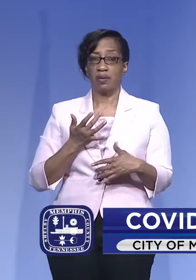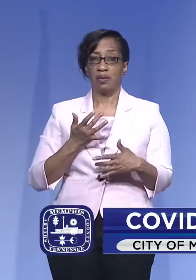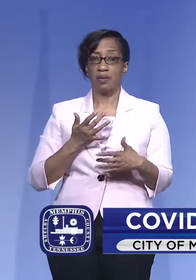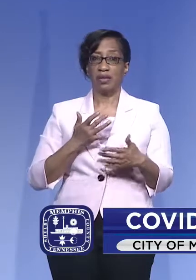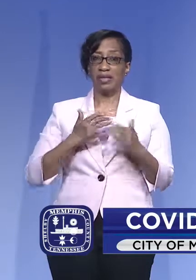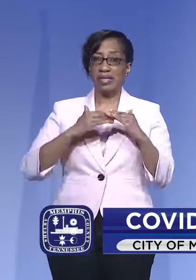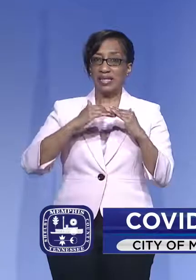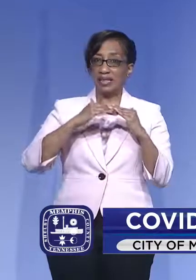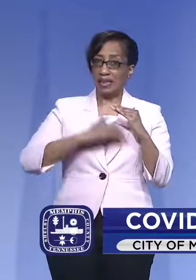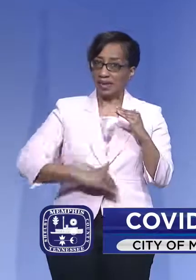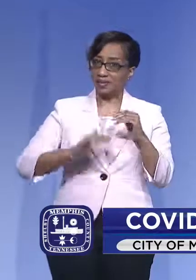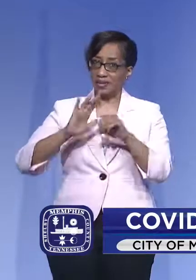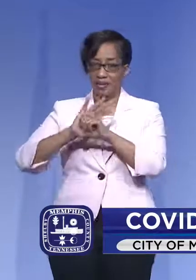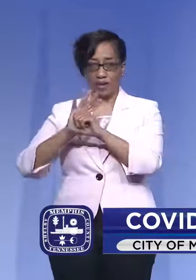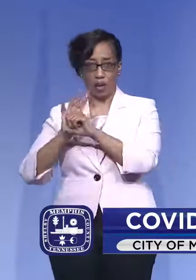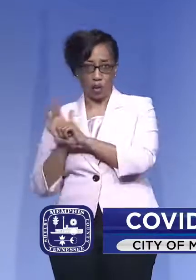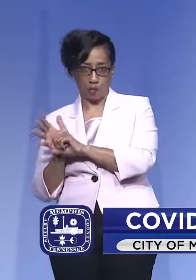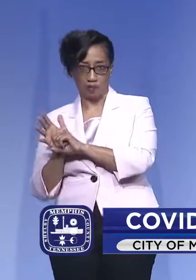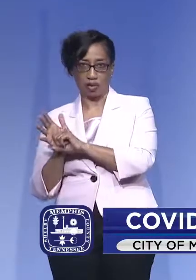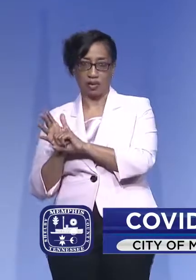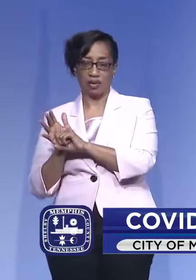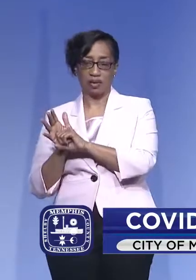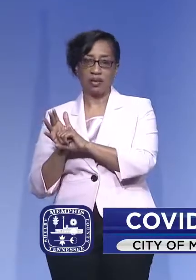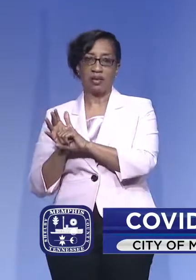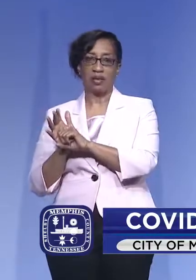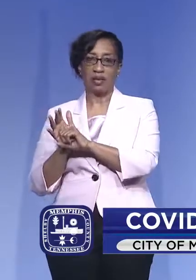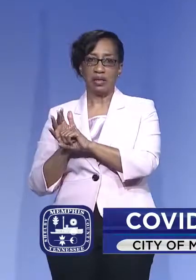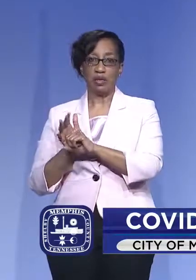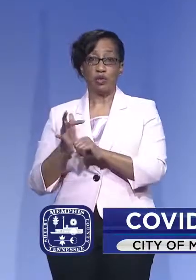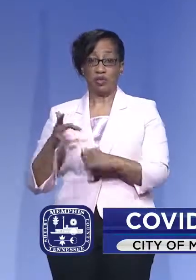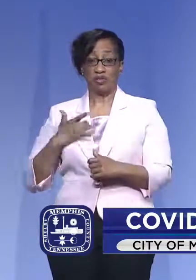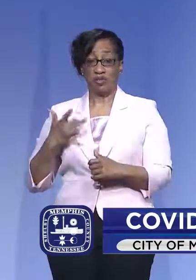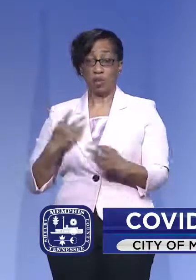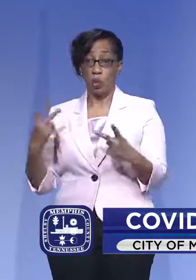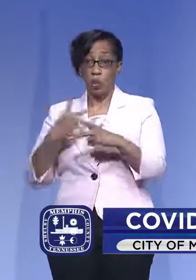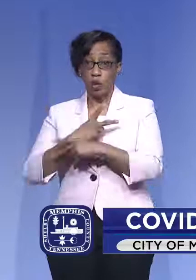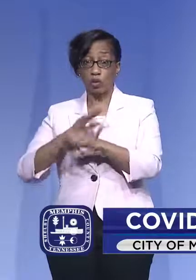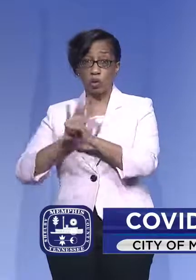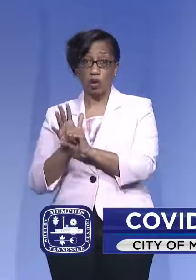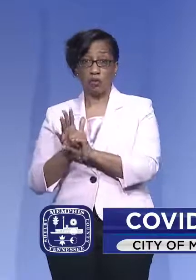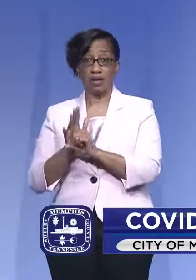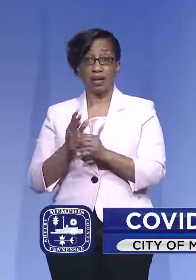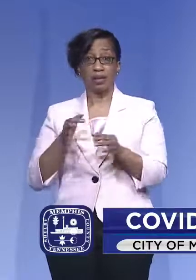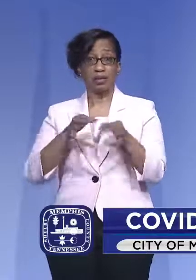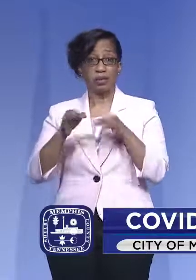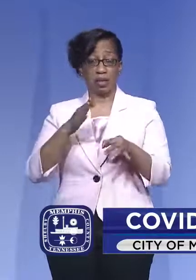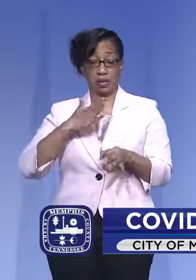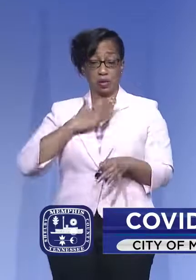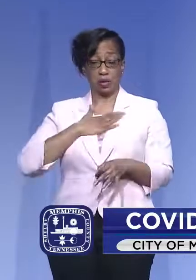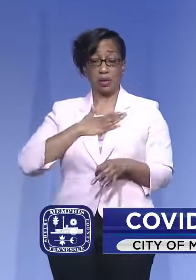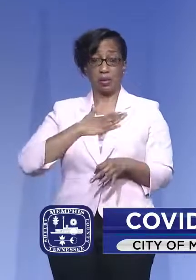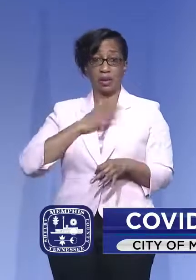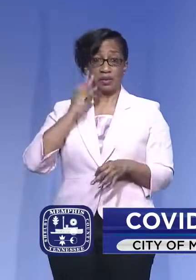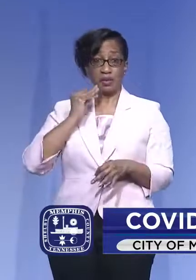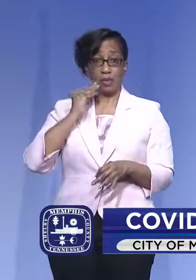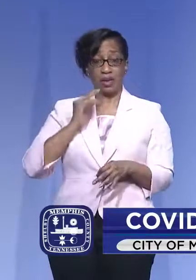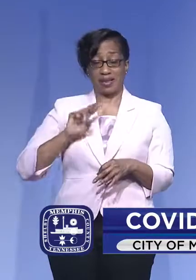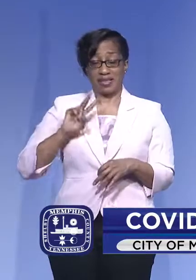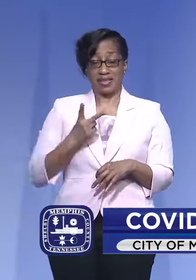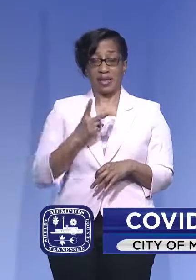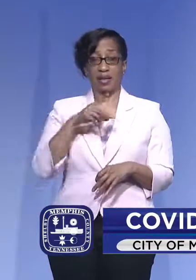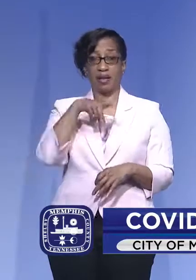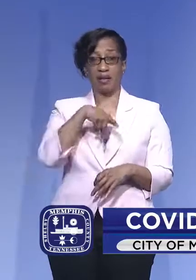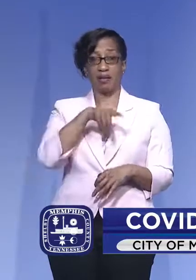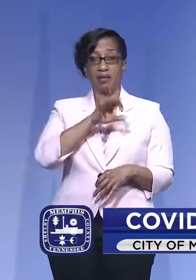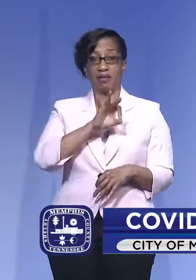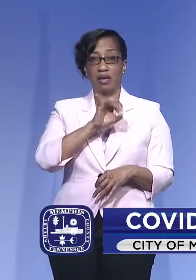than the COVID disease itself. I can use my personal experience. I had the second dose of Pfizer.